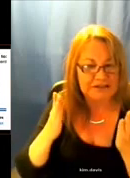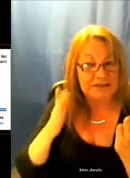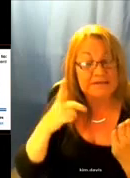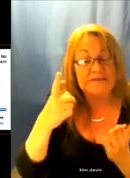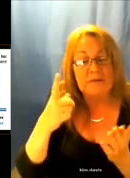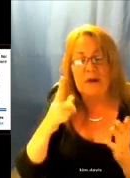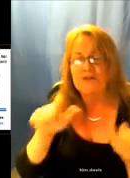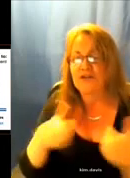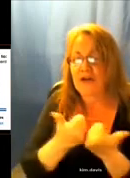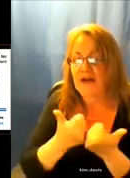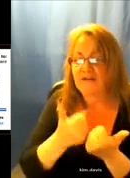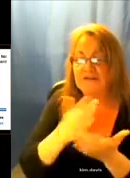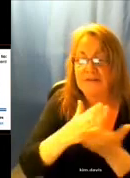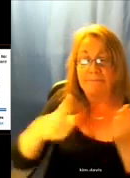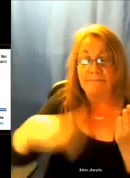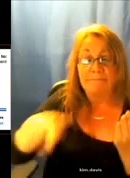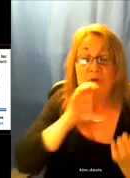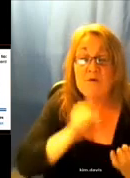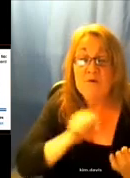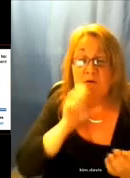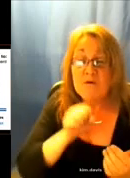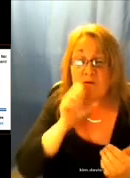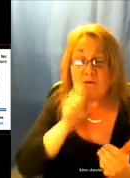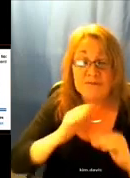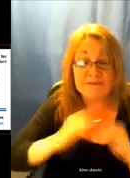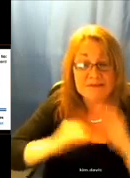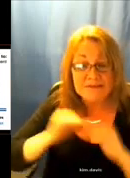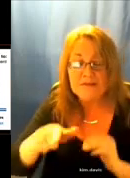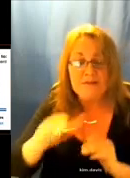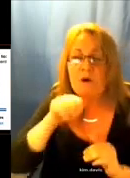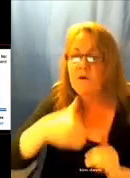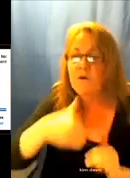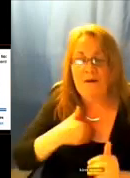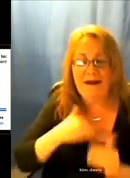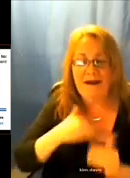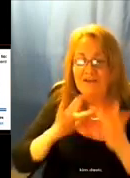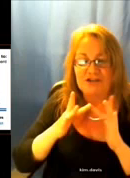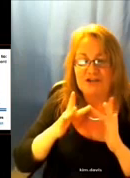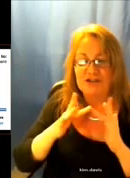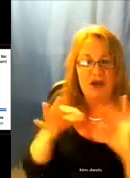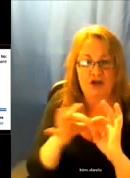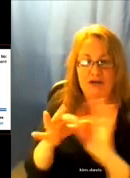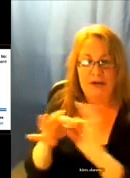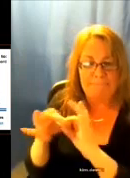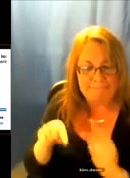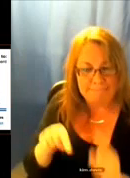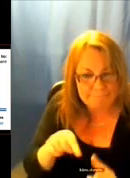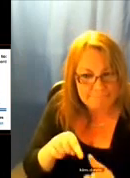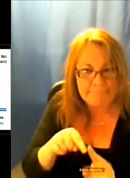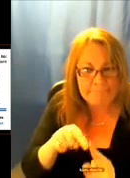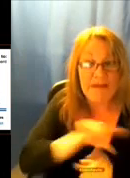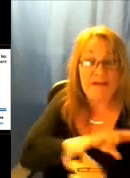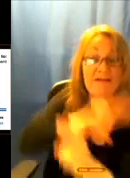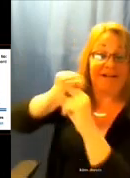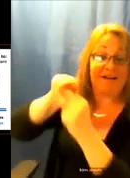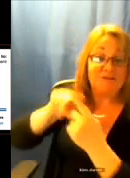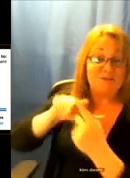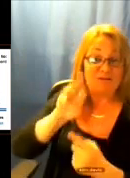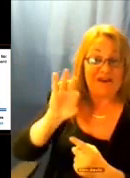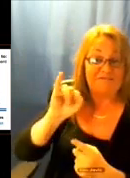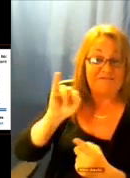be with the video, phone, or internet. That is sometimes a challenge because older buildings that don't have